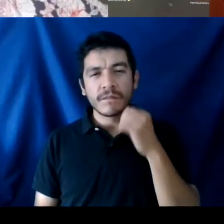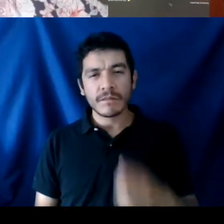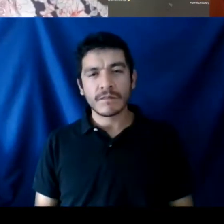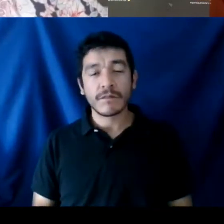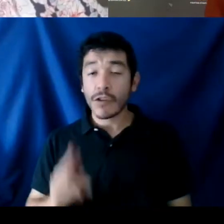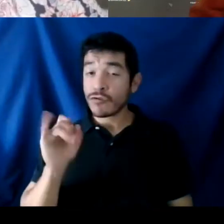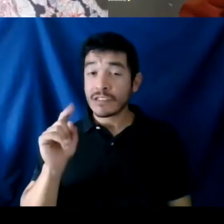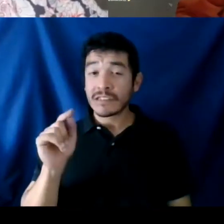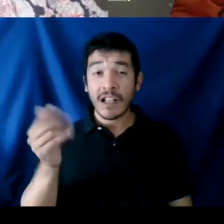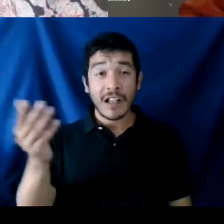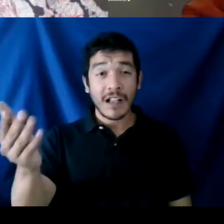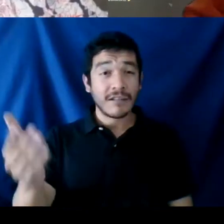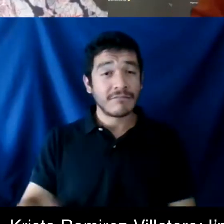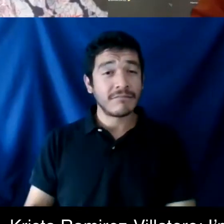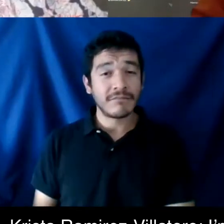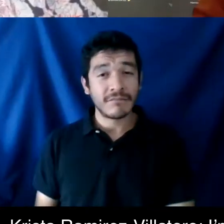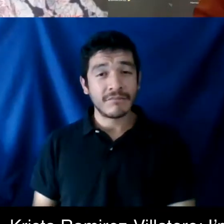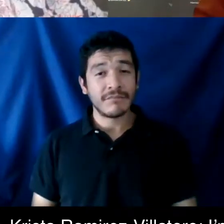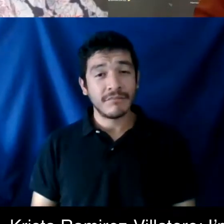Krista?